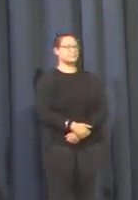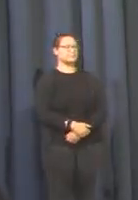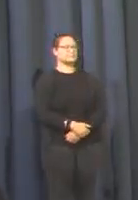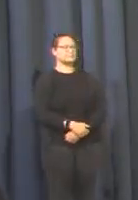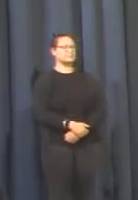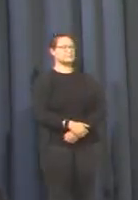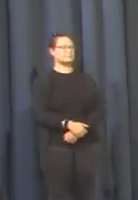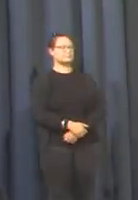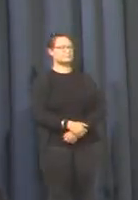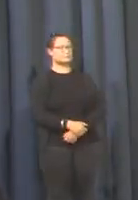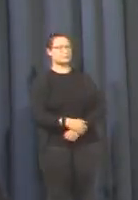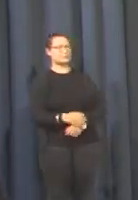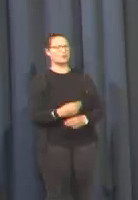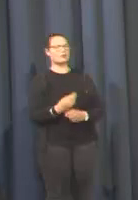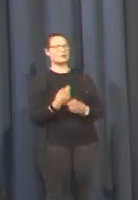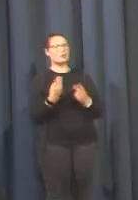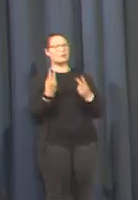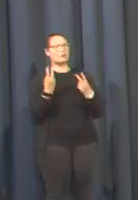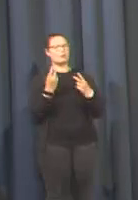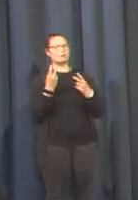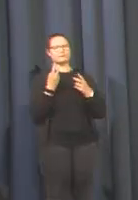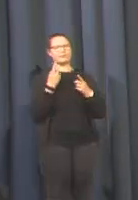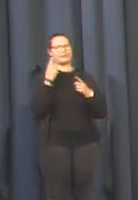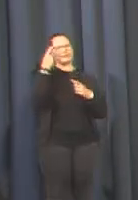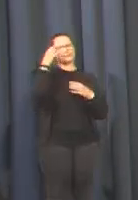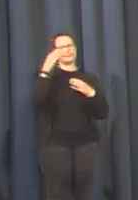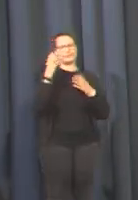We're looking to wrap up somewhere around now.